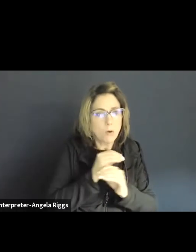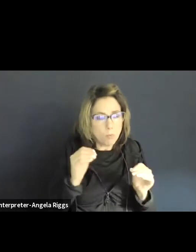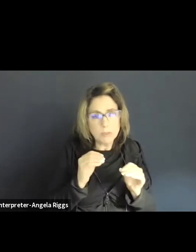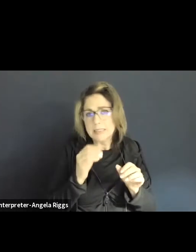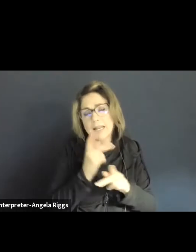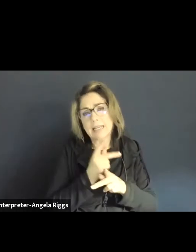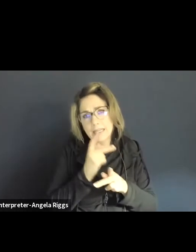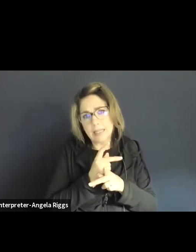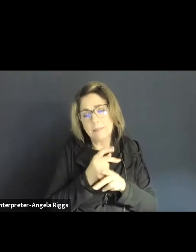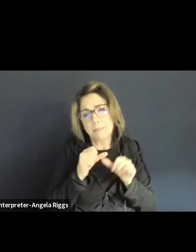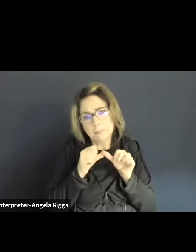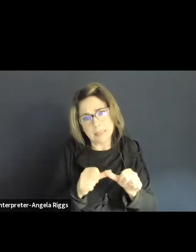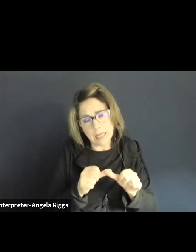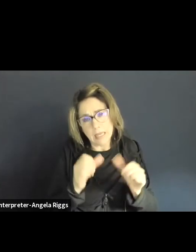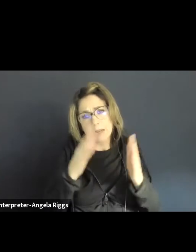Next slide.